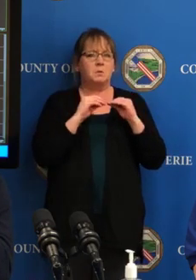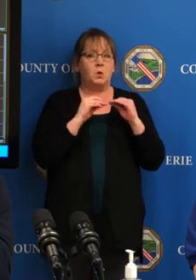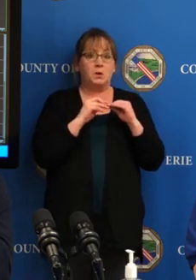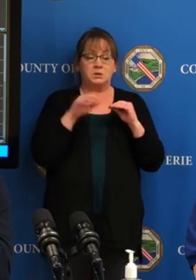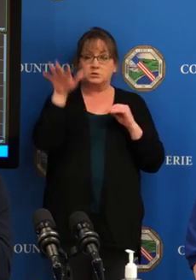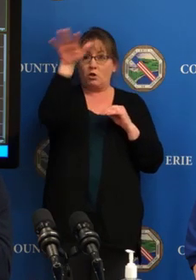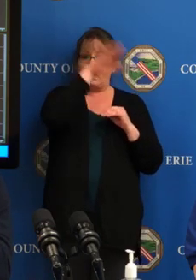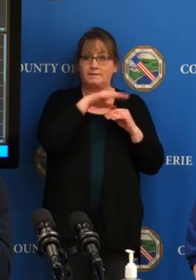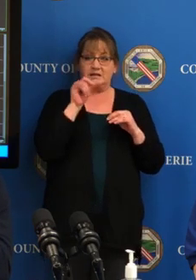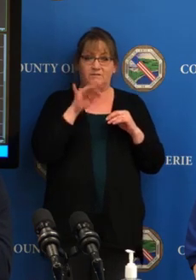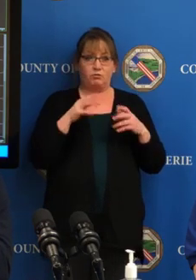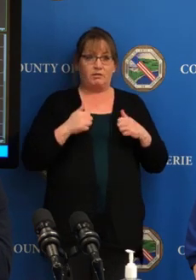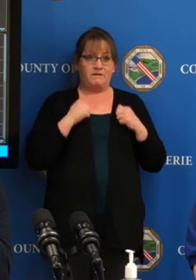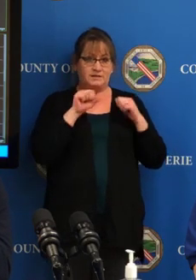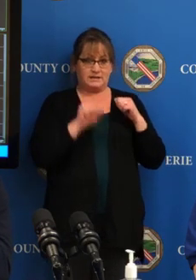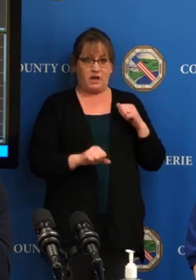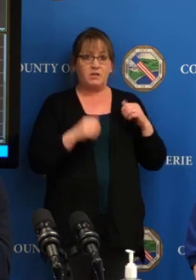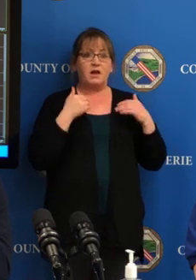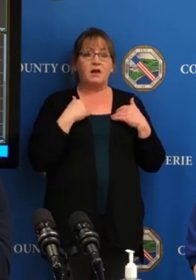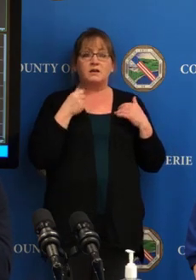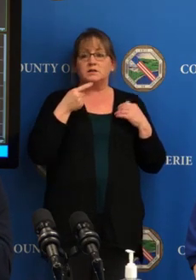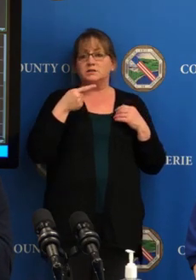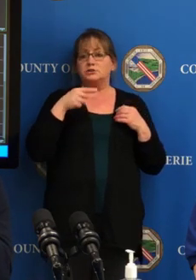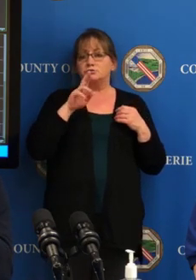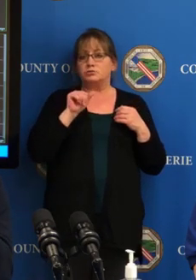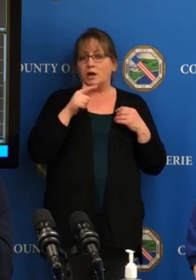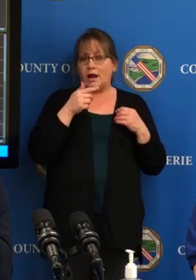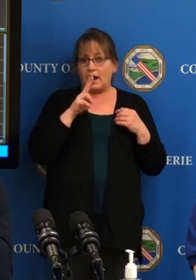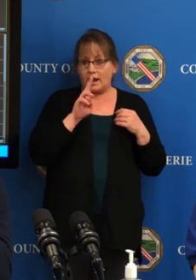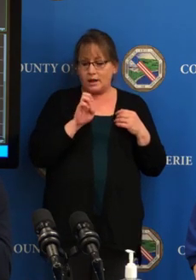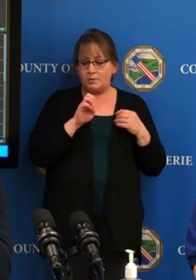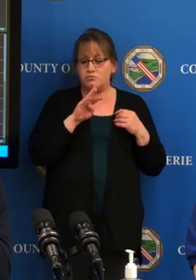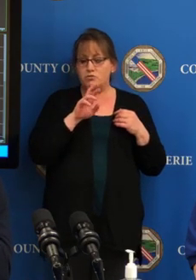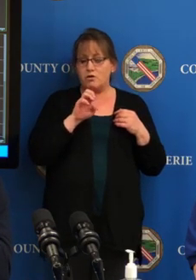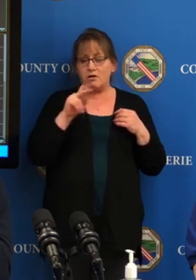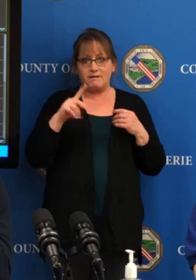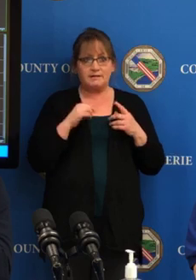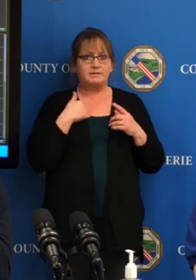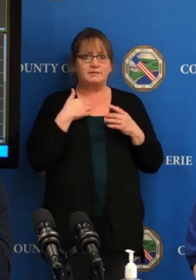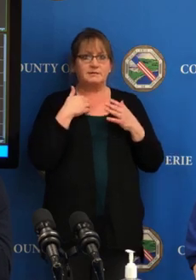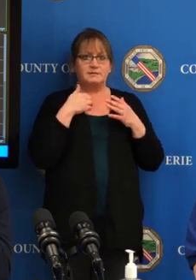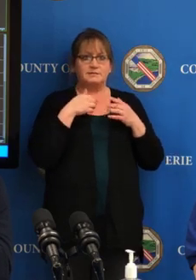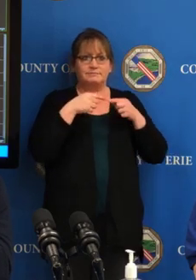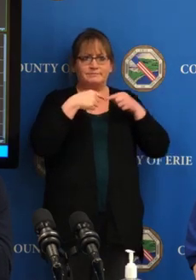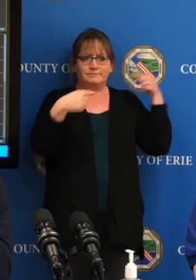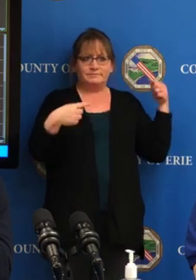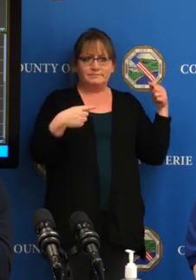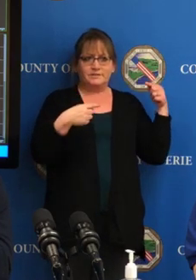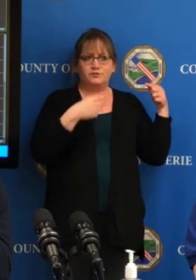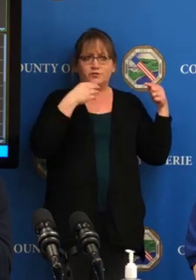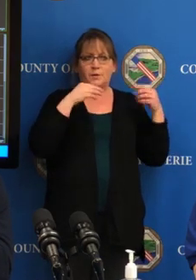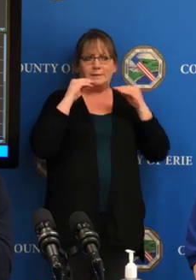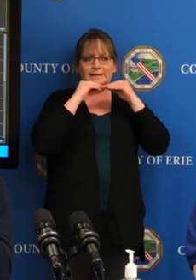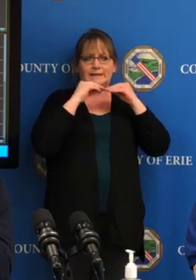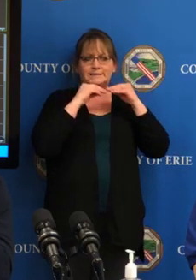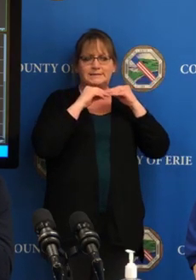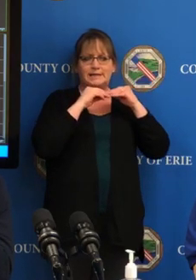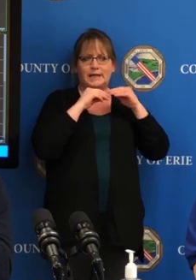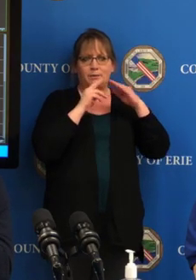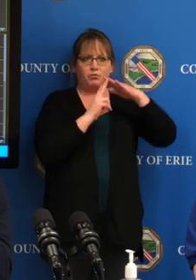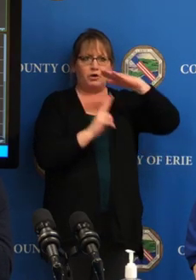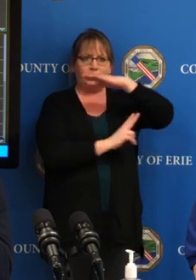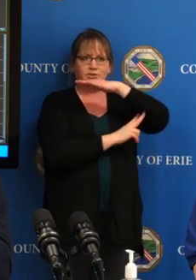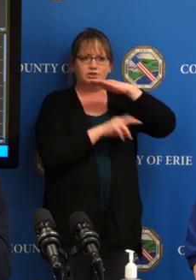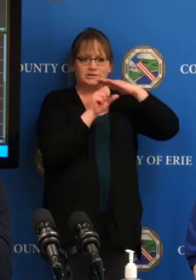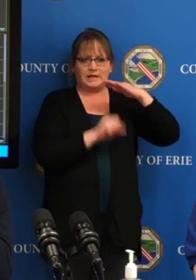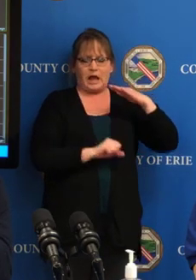in the southern part of the county, we have Spraguebrook, right basically across the street from Kissing Bridge South on